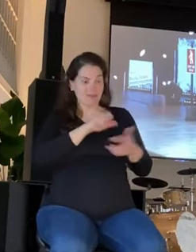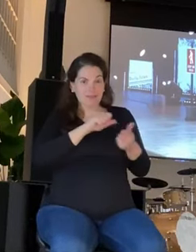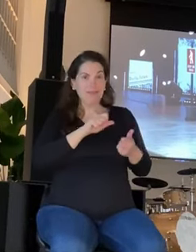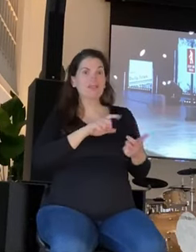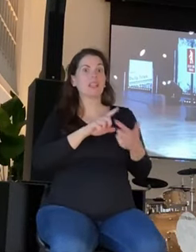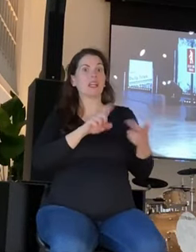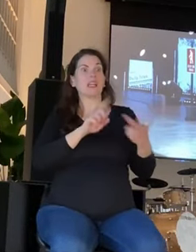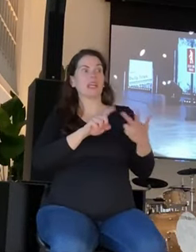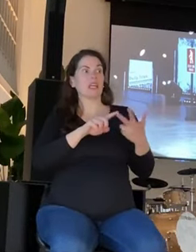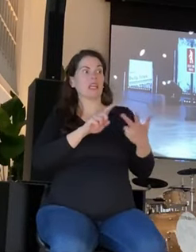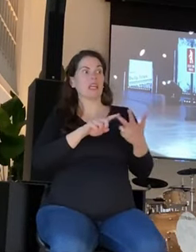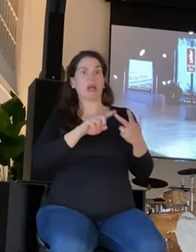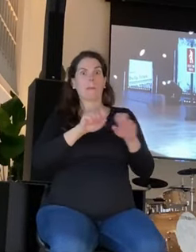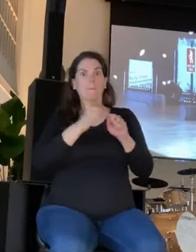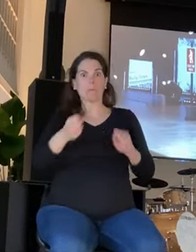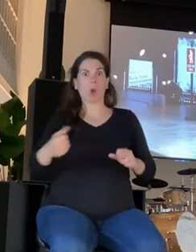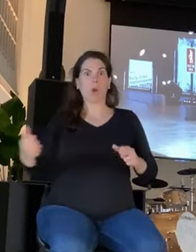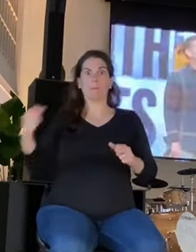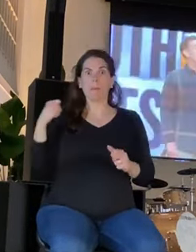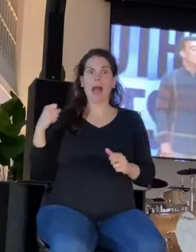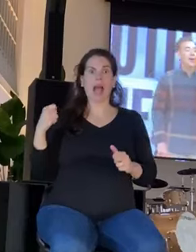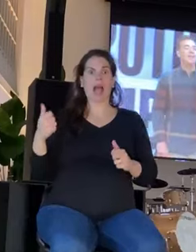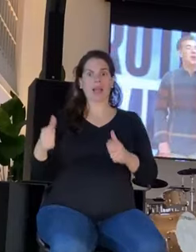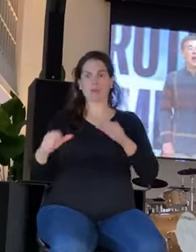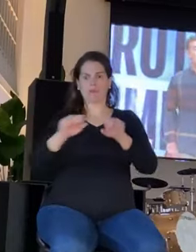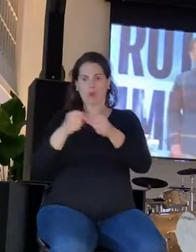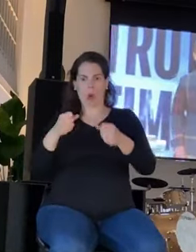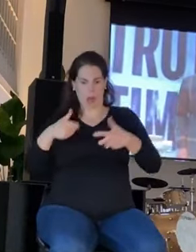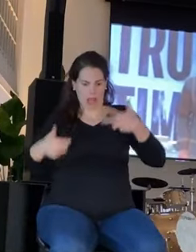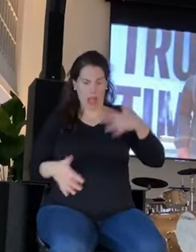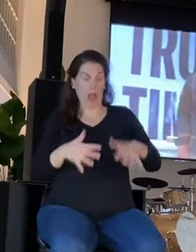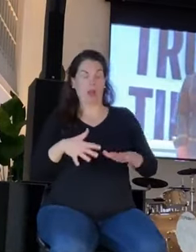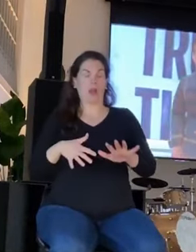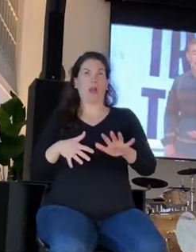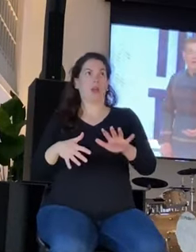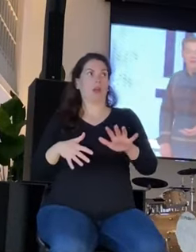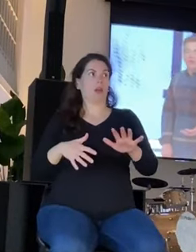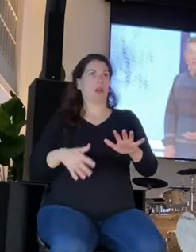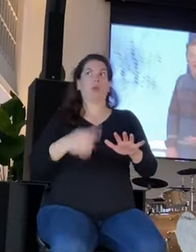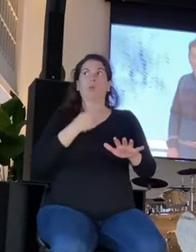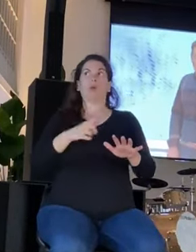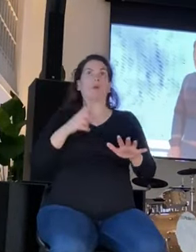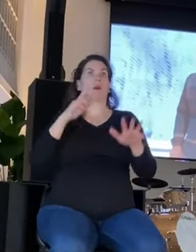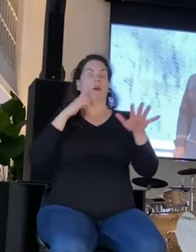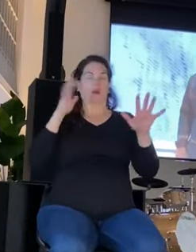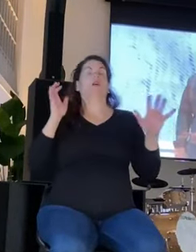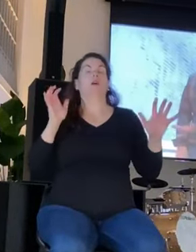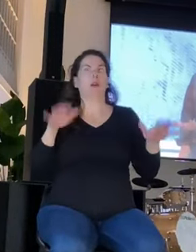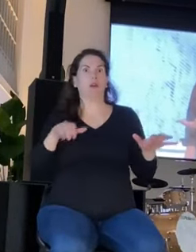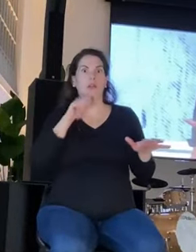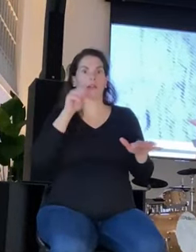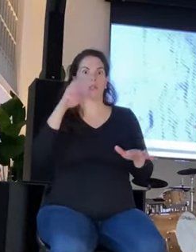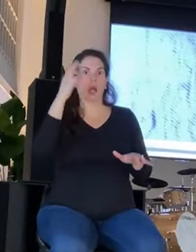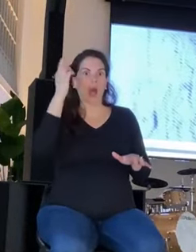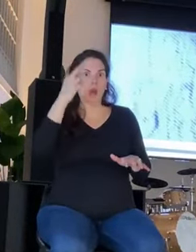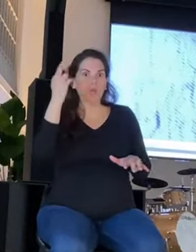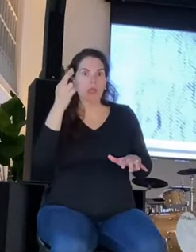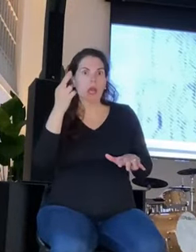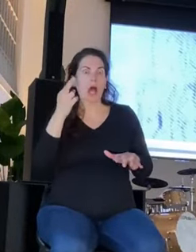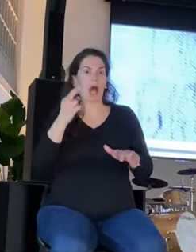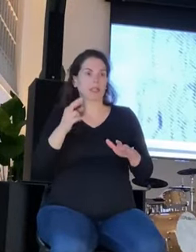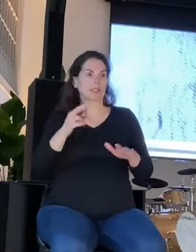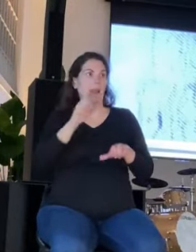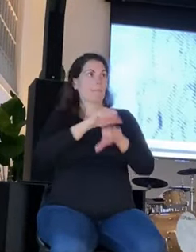were there going, how did we get here? Right? We didn't know that mountain biking could be so dangerous. We didn't even know how to mountain